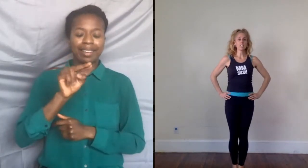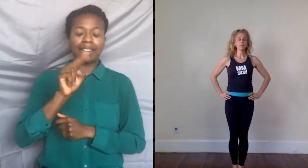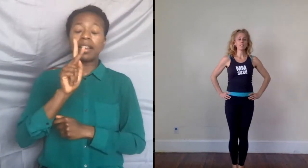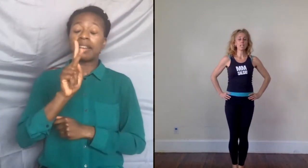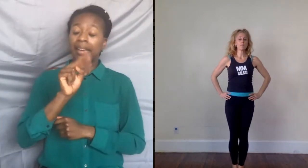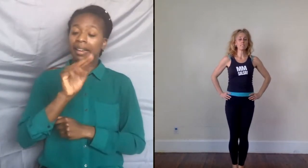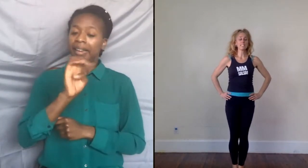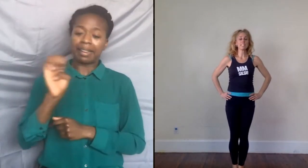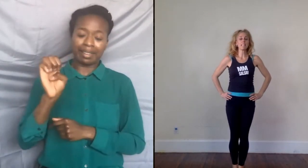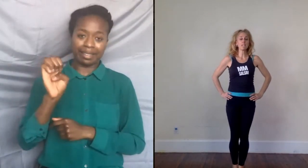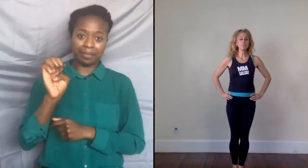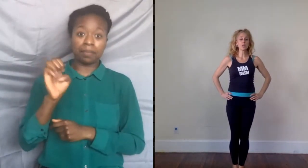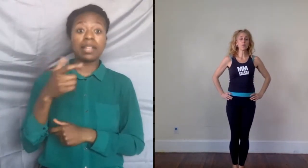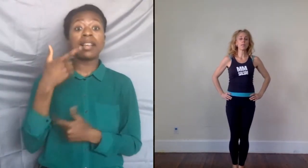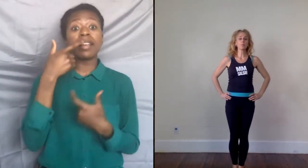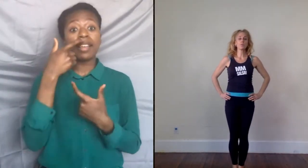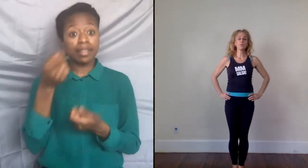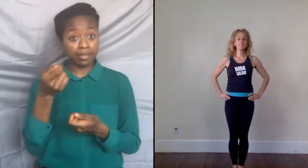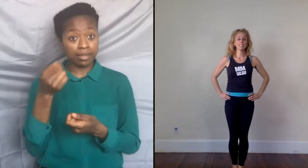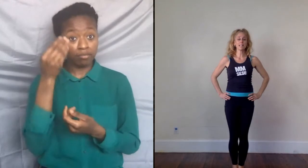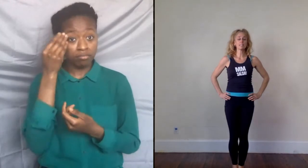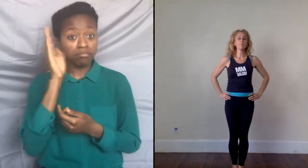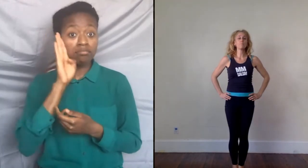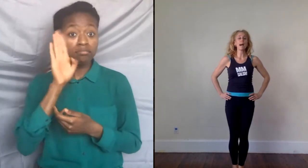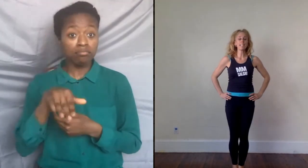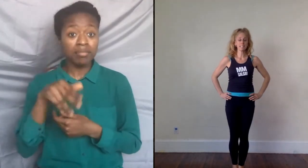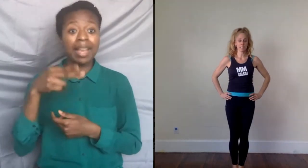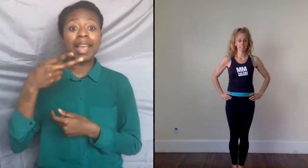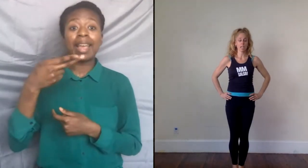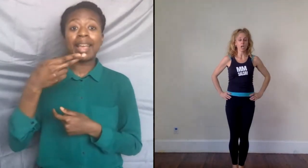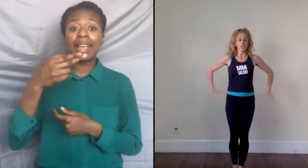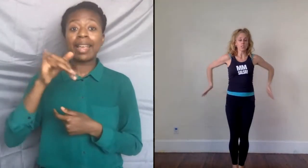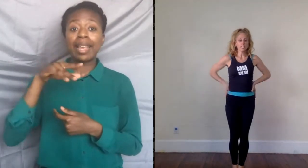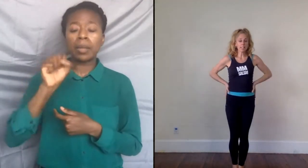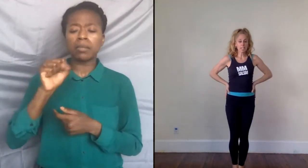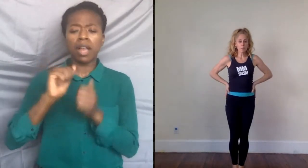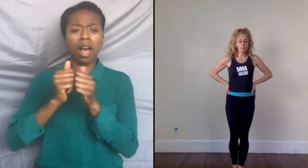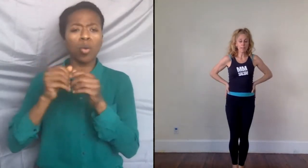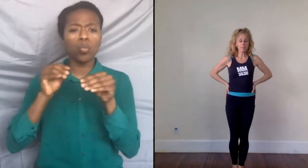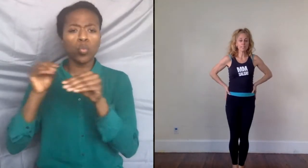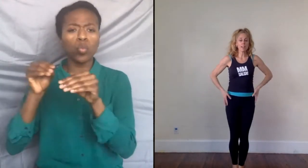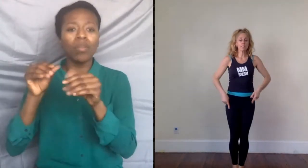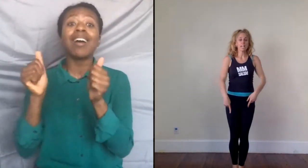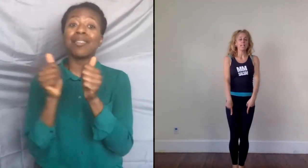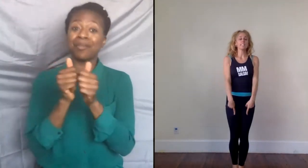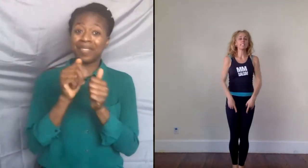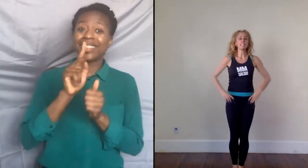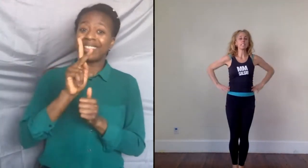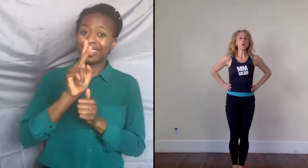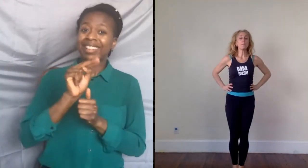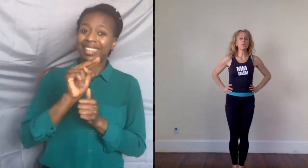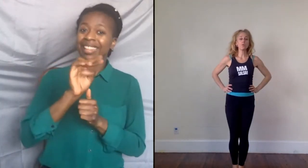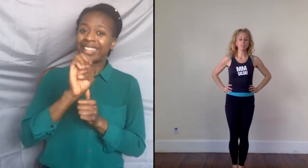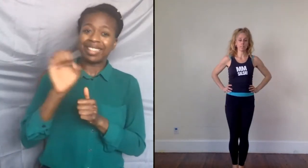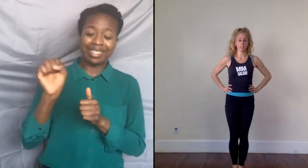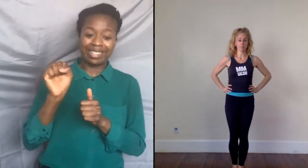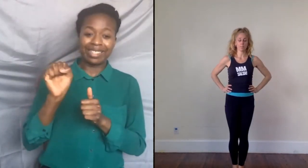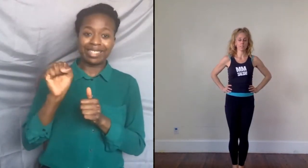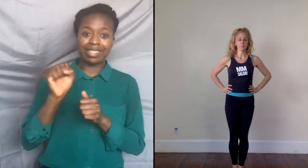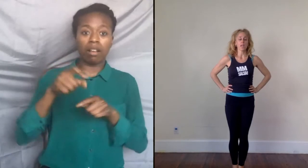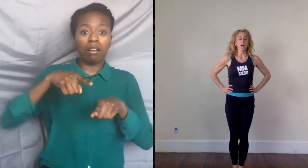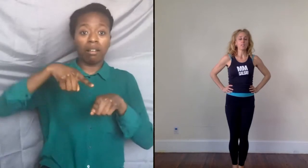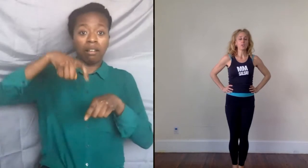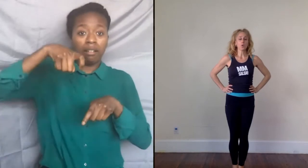interesting things about the hips is that the hips are being moved in salsa by the knees. So it's not the hips by themselves, it's the knees moving the